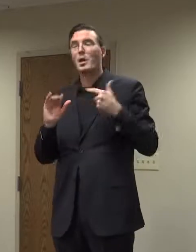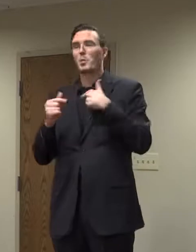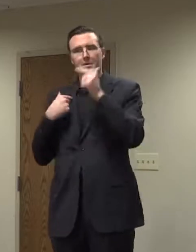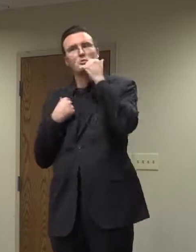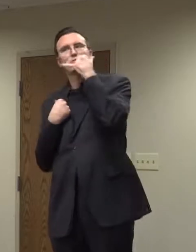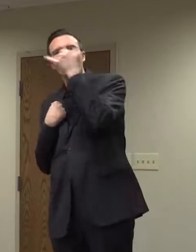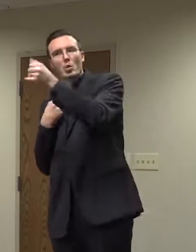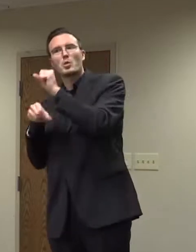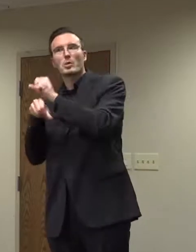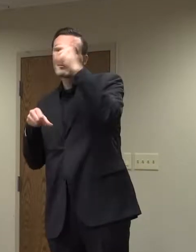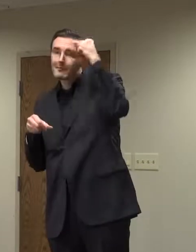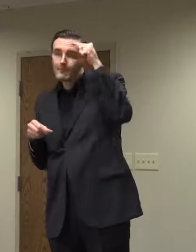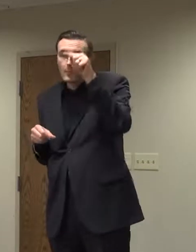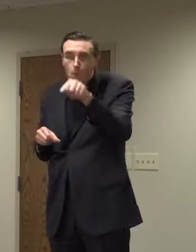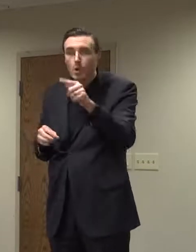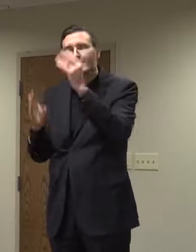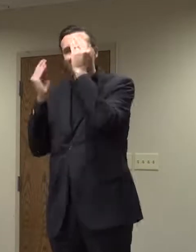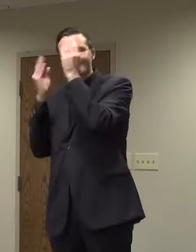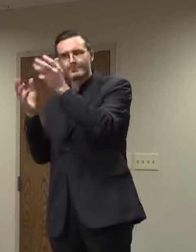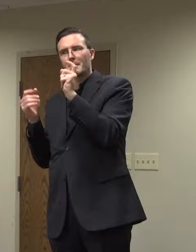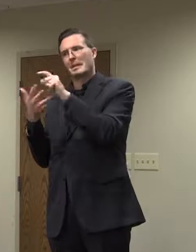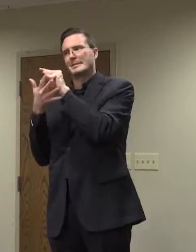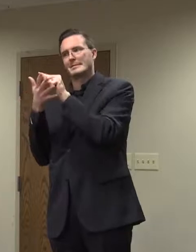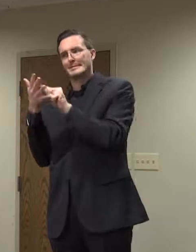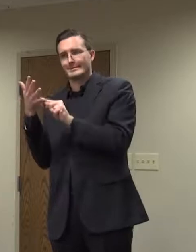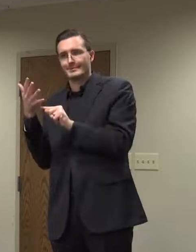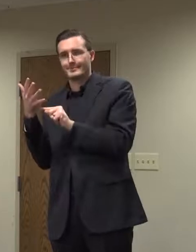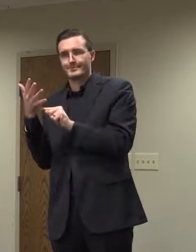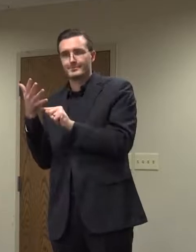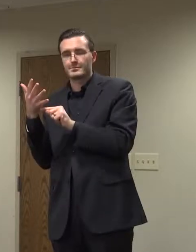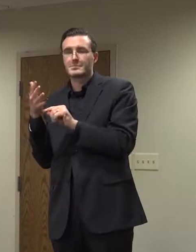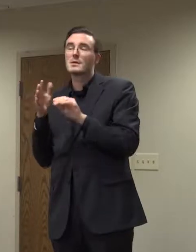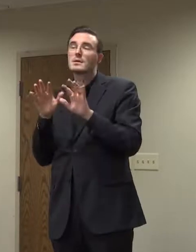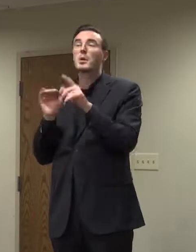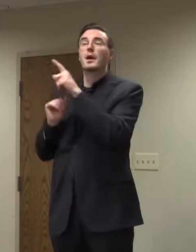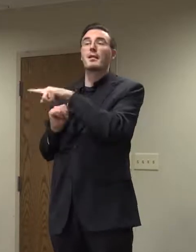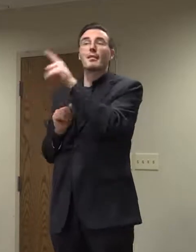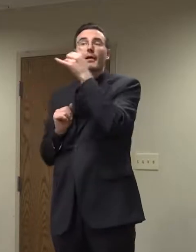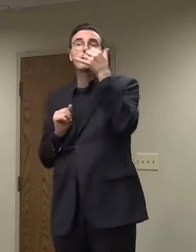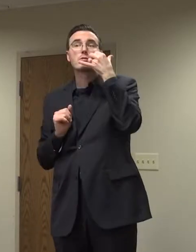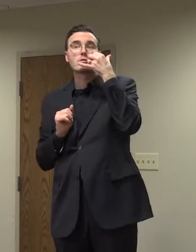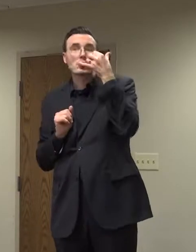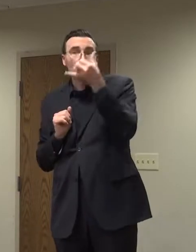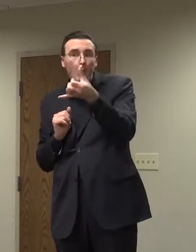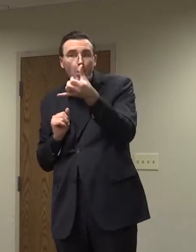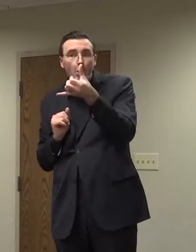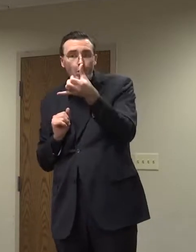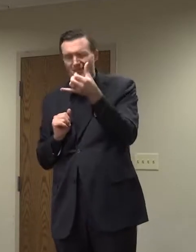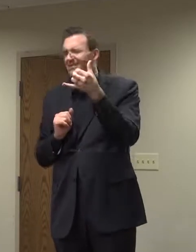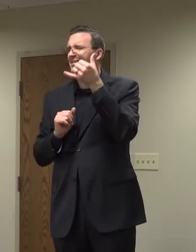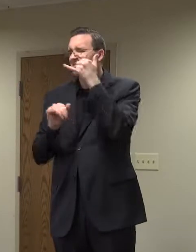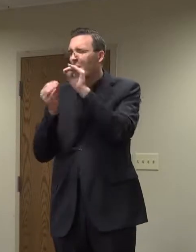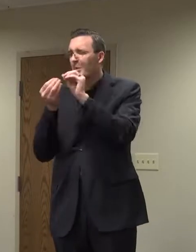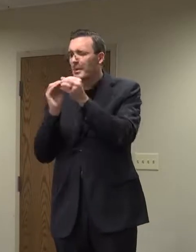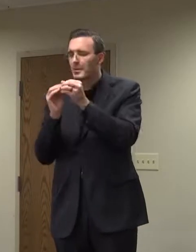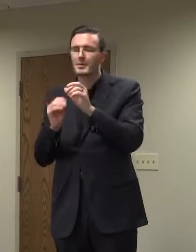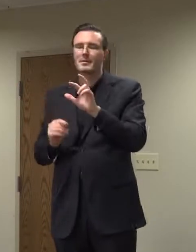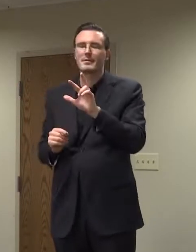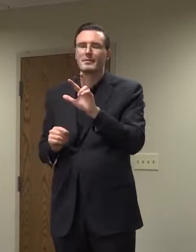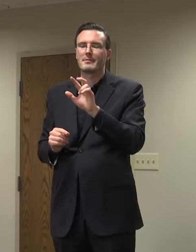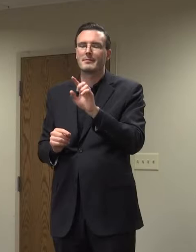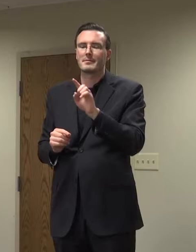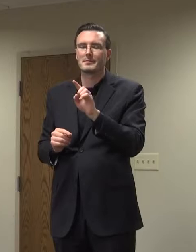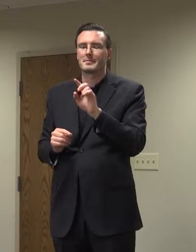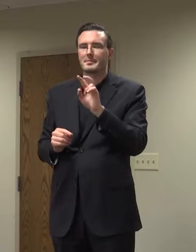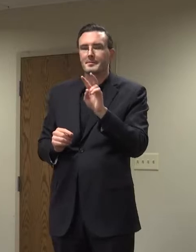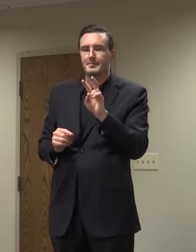So one of the things I'm going to tell you is to answer the phone. This phone number that you will see is area code